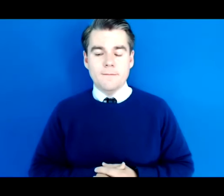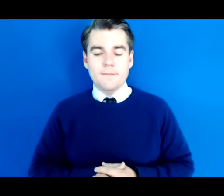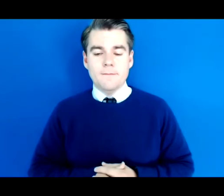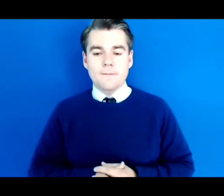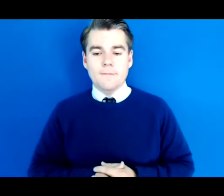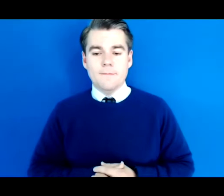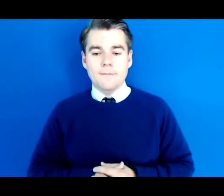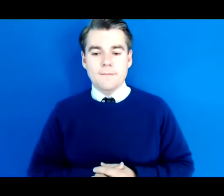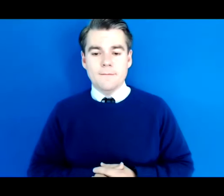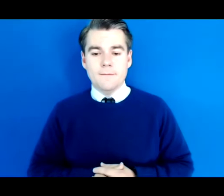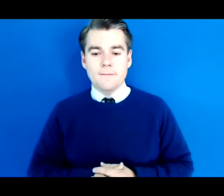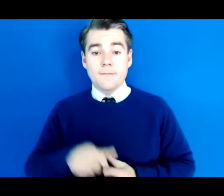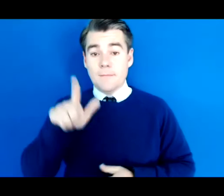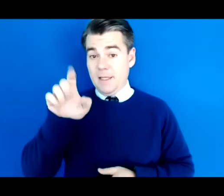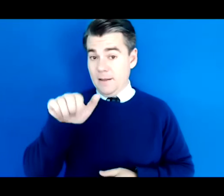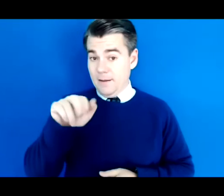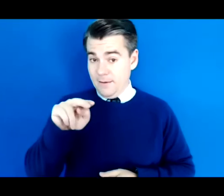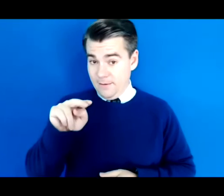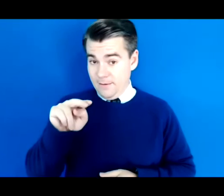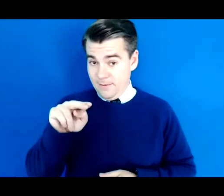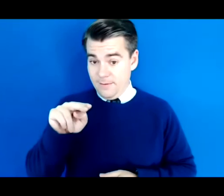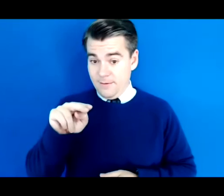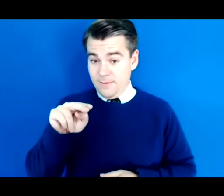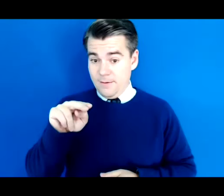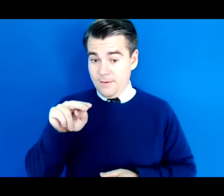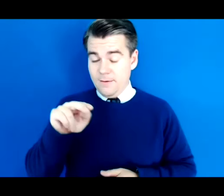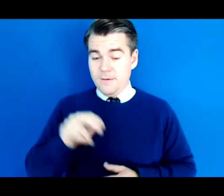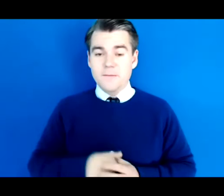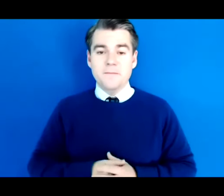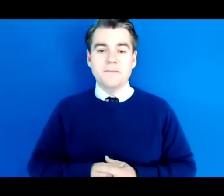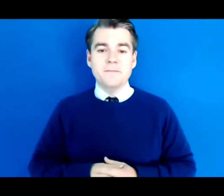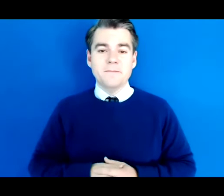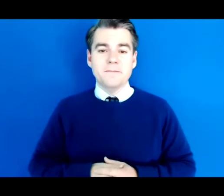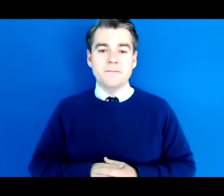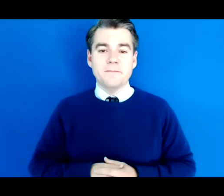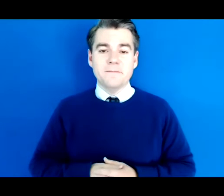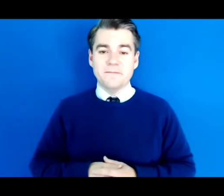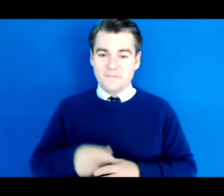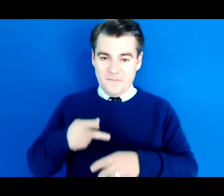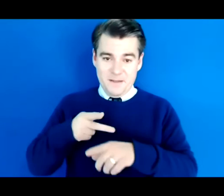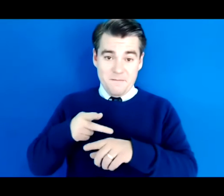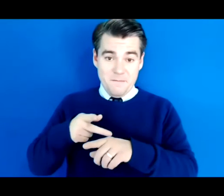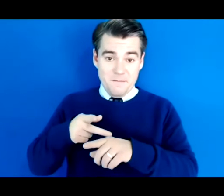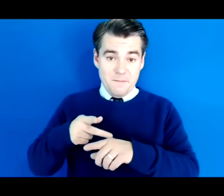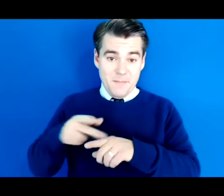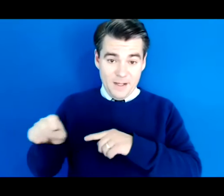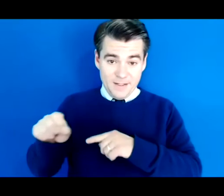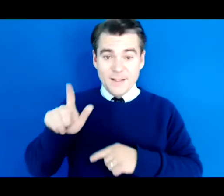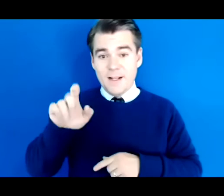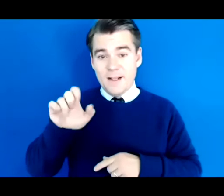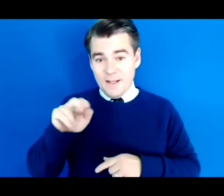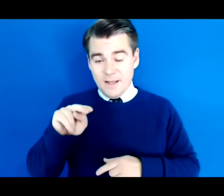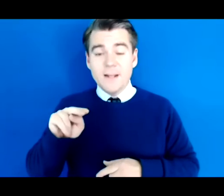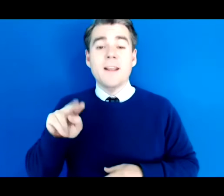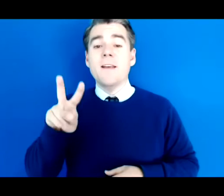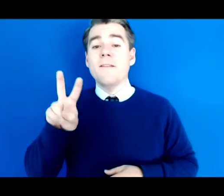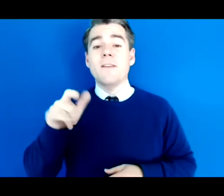lean vegetarian, I'm sorry, Plexus Lean Vegan natural vanilla flavor.